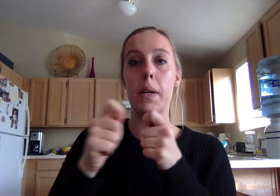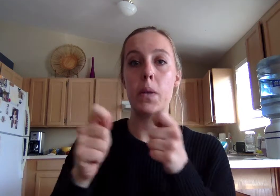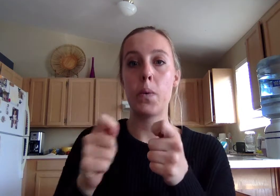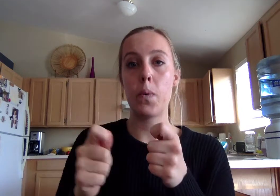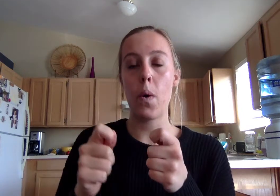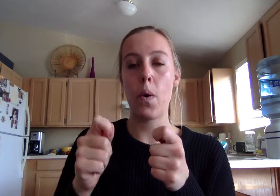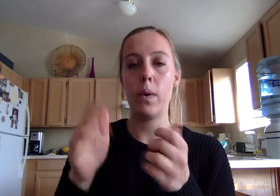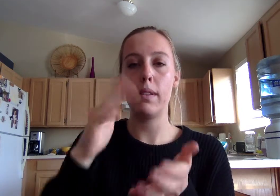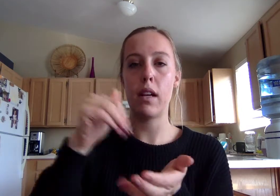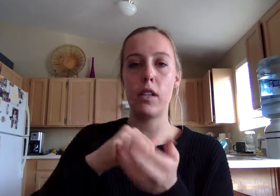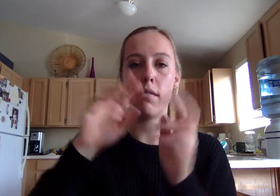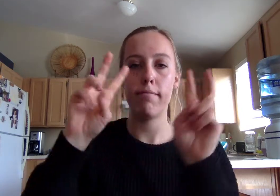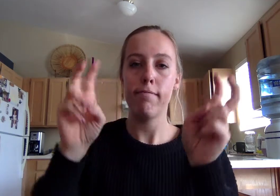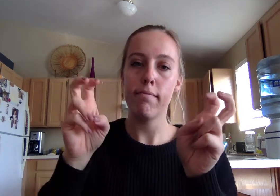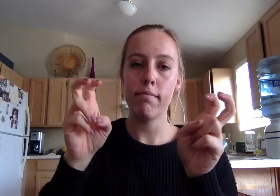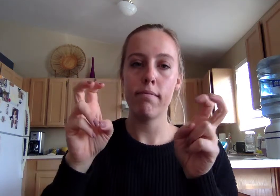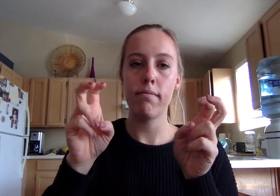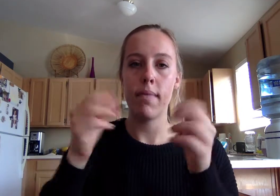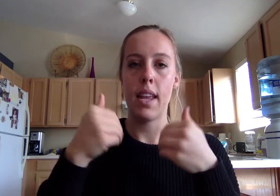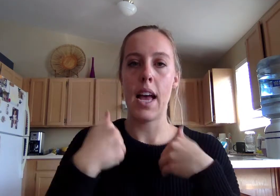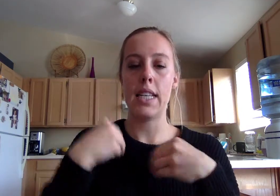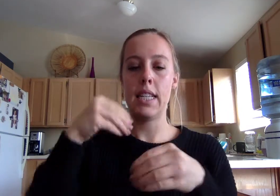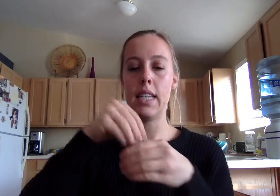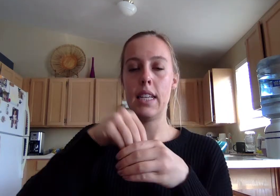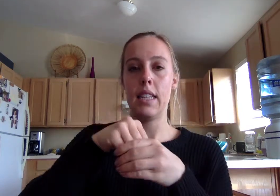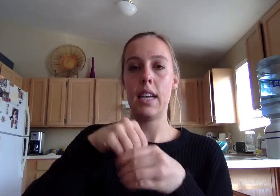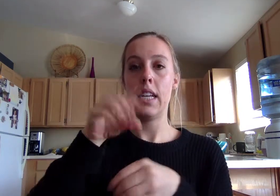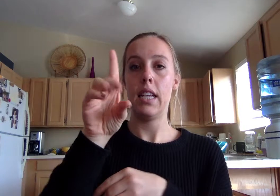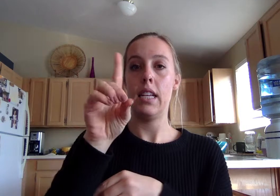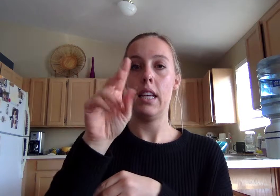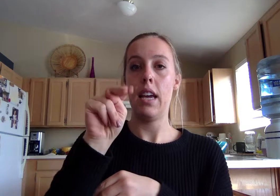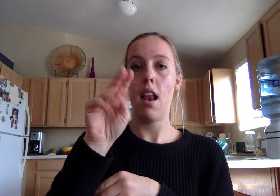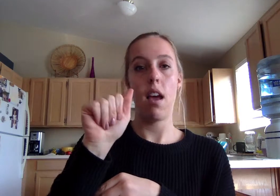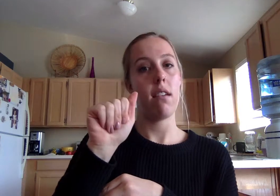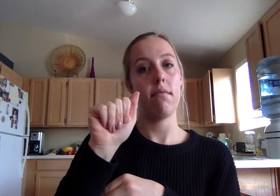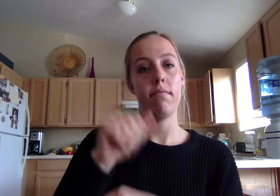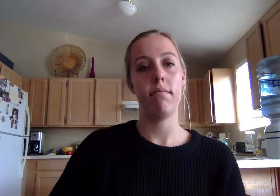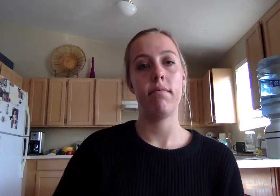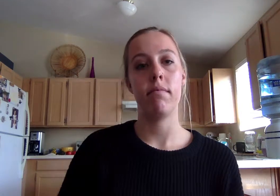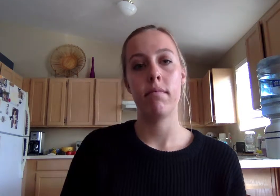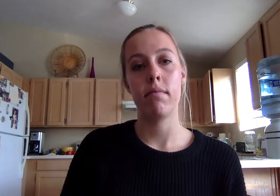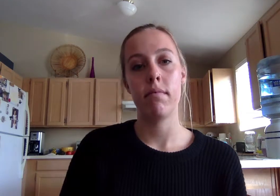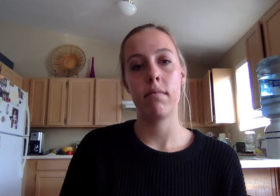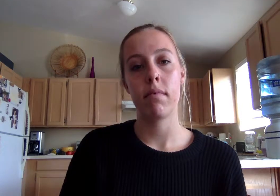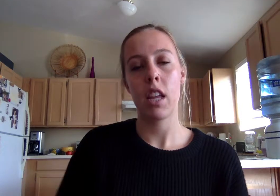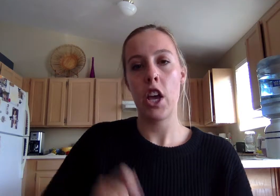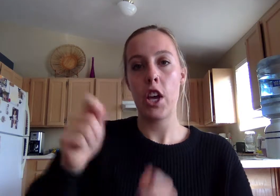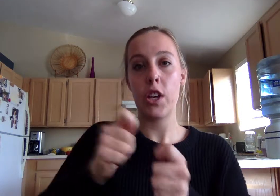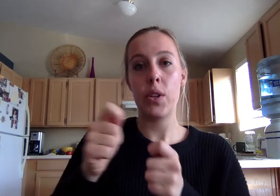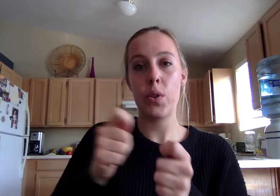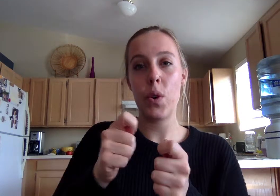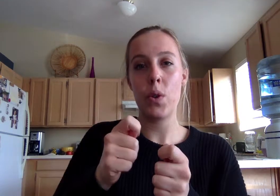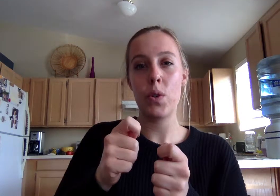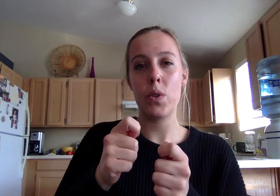The nucleus contains DNA, or genetic material. DNA dictates what the cell is going to do